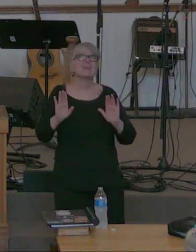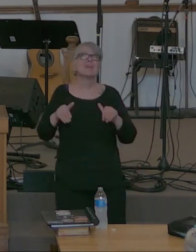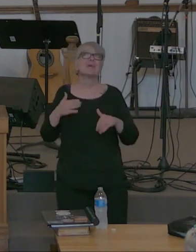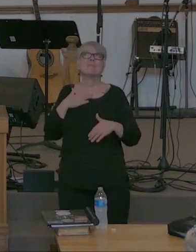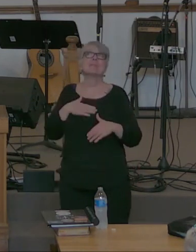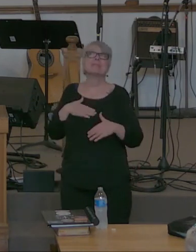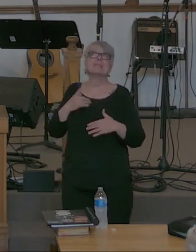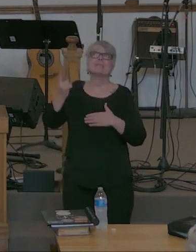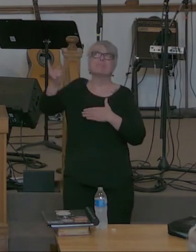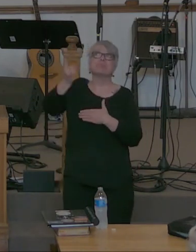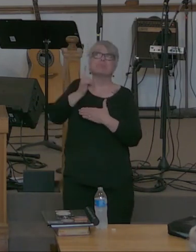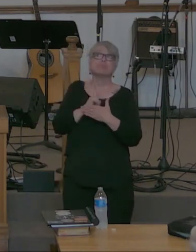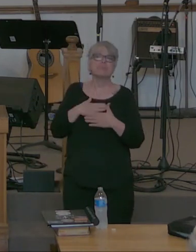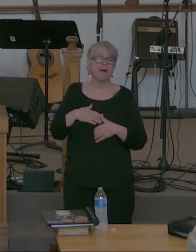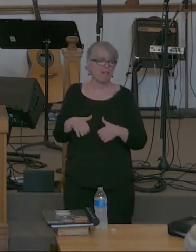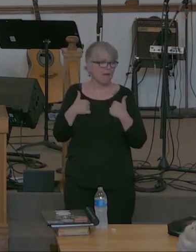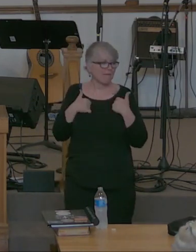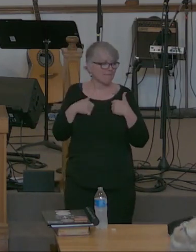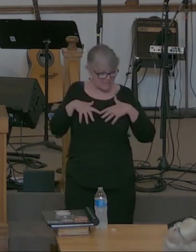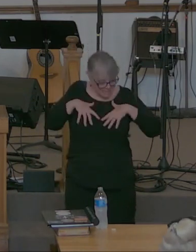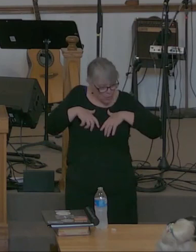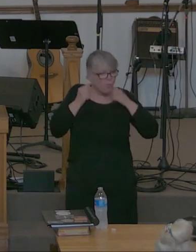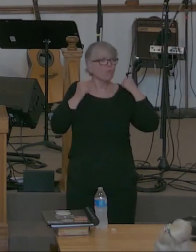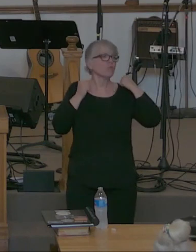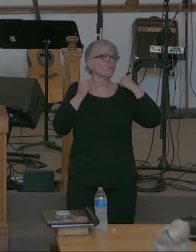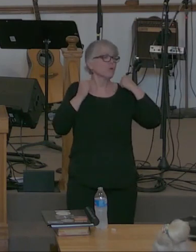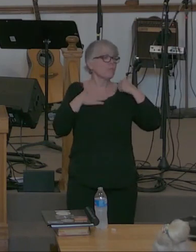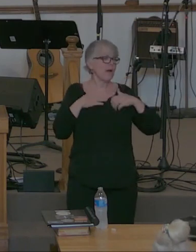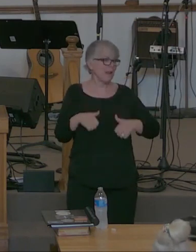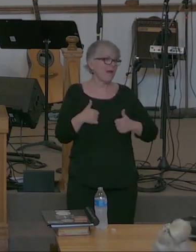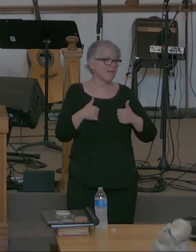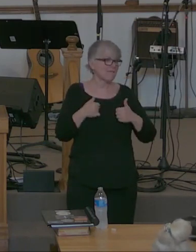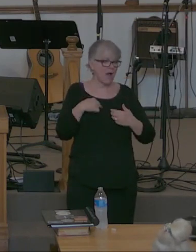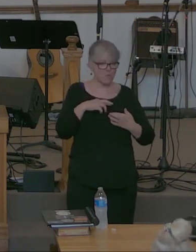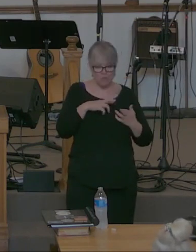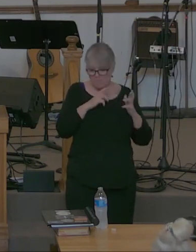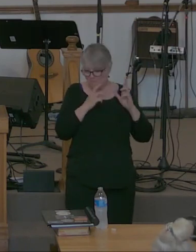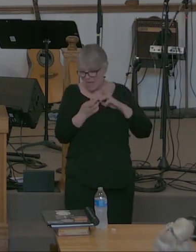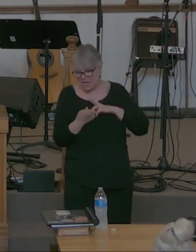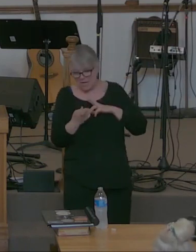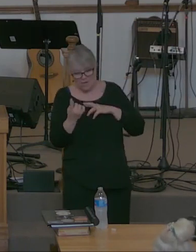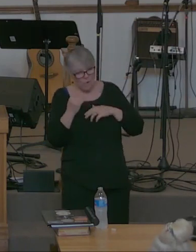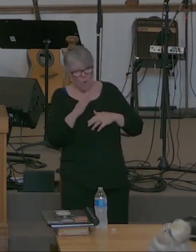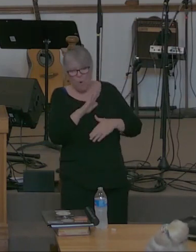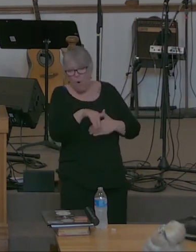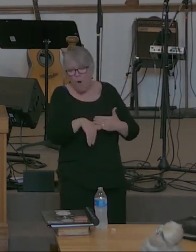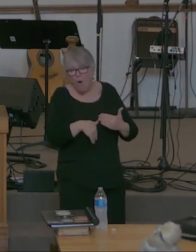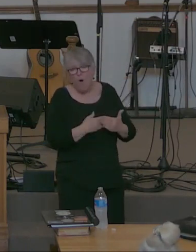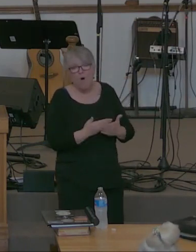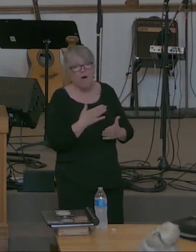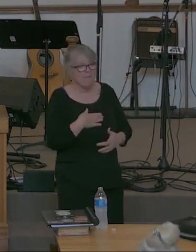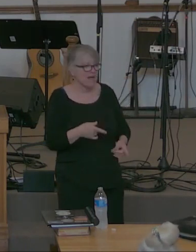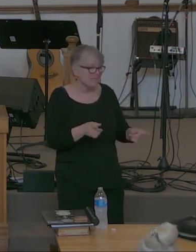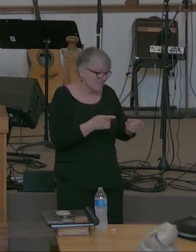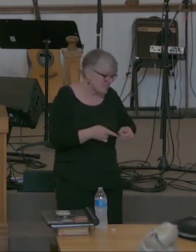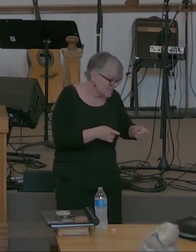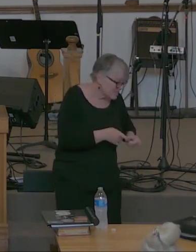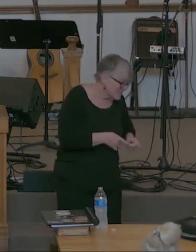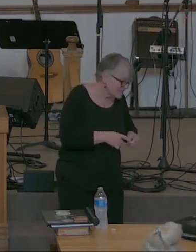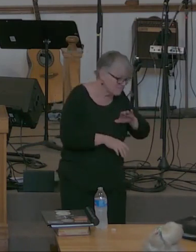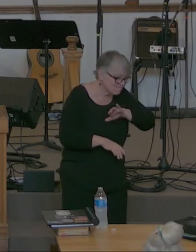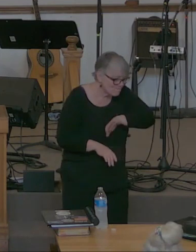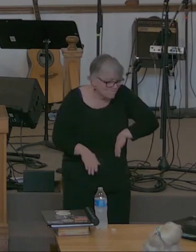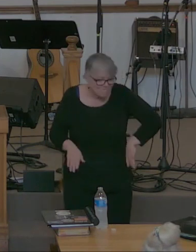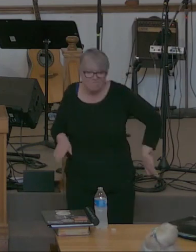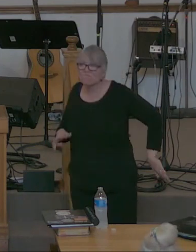come into my life, come in, just take over my life. I repent of all my sins. I ask the